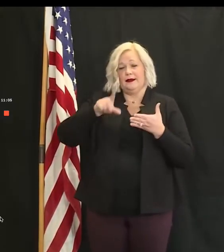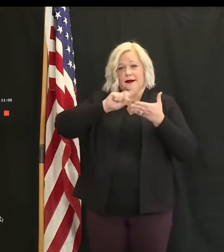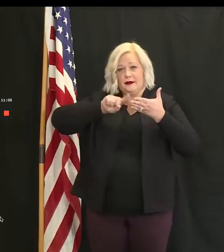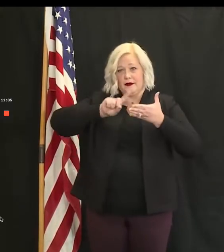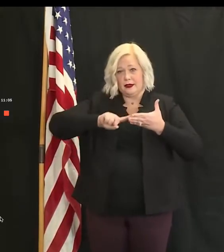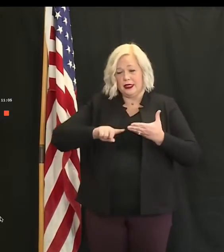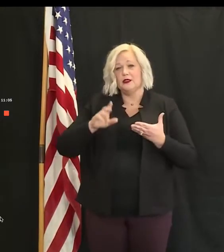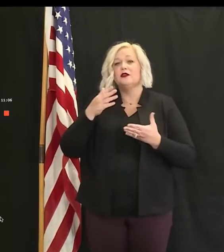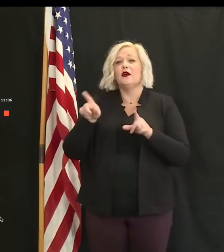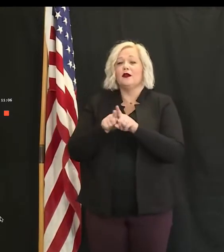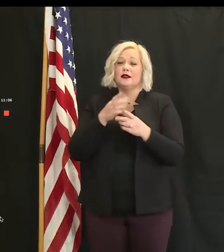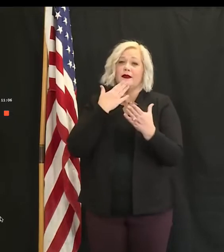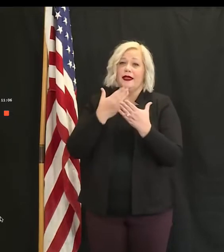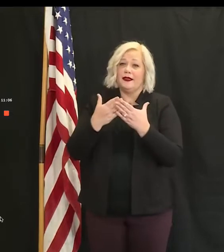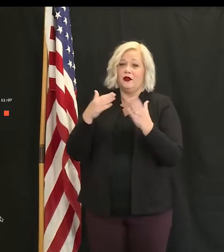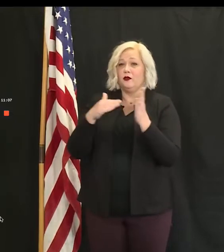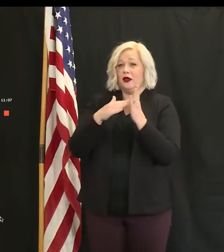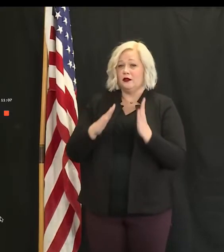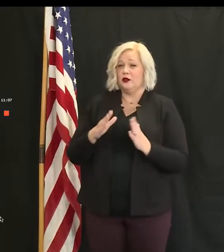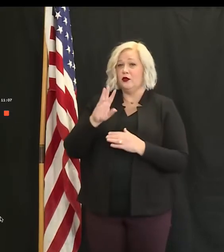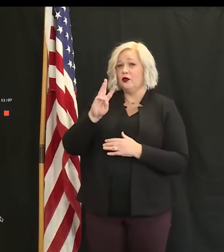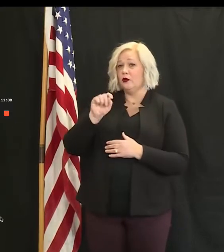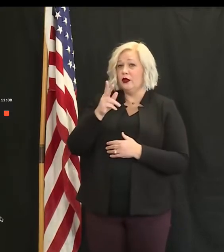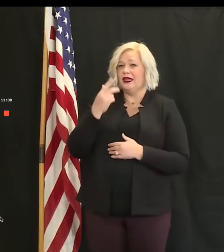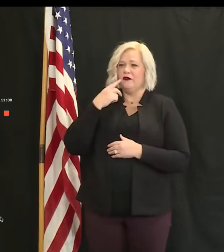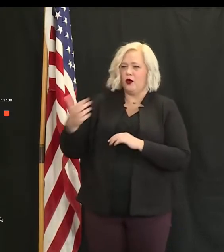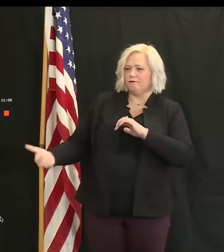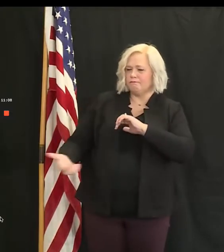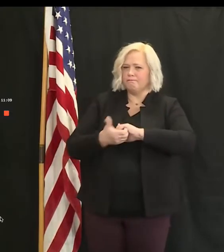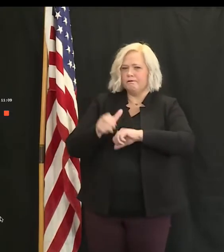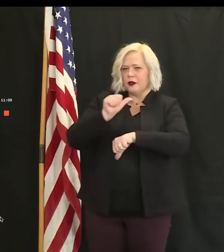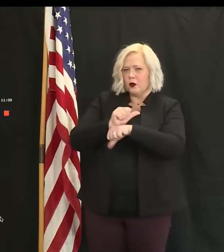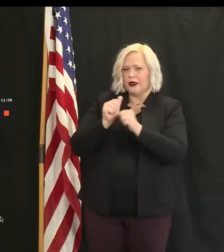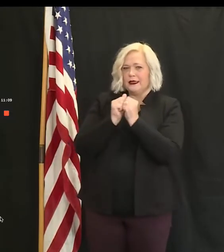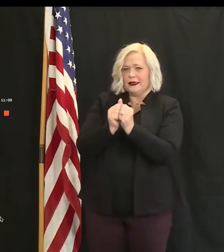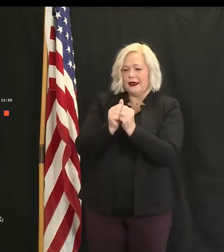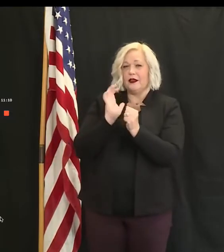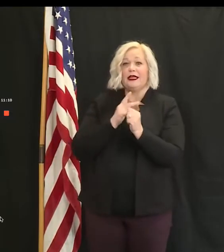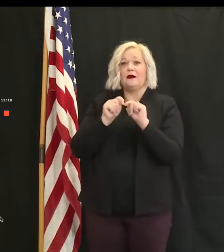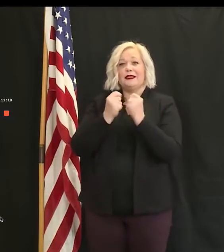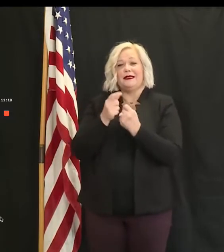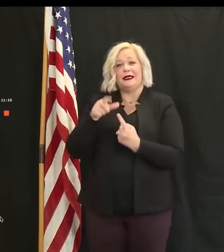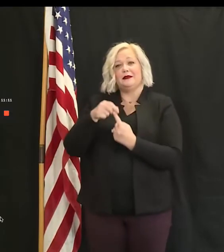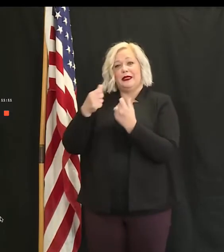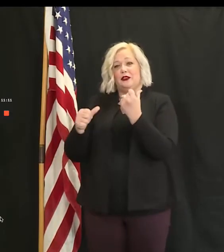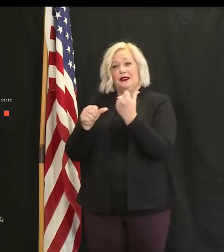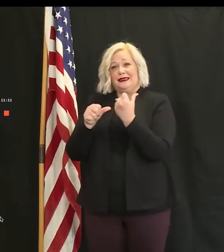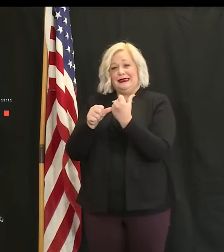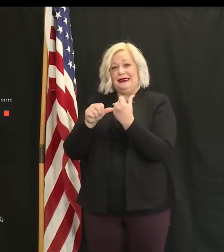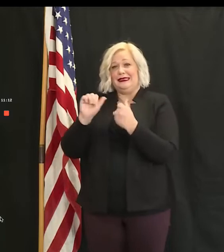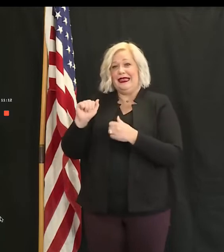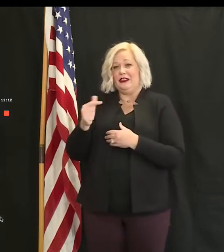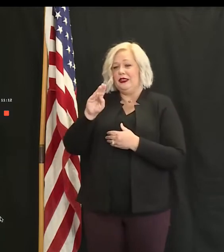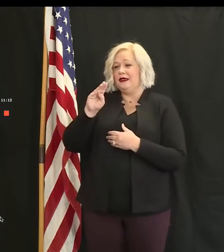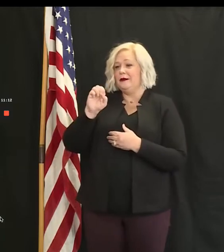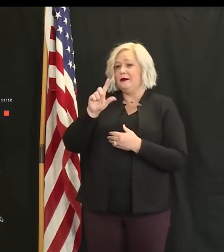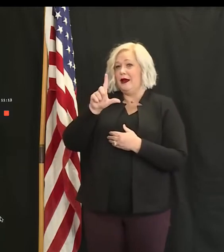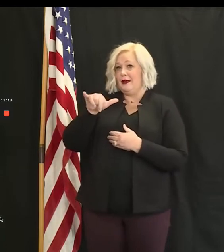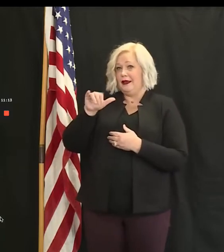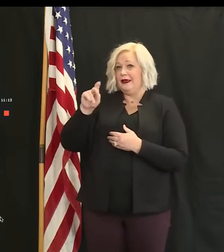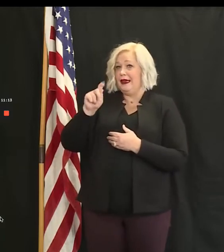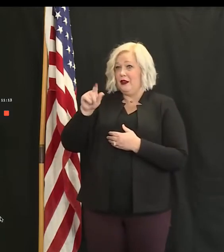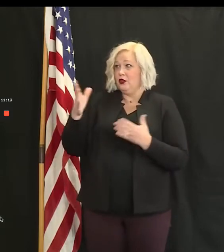And thank you, Prosecutor Worthy, for your partnership and our team, including Special Assistant Attorney General Molly Kettler, who's also